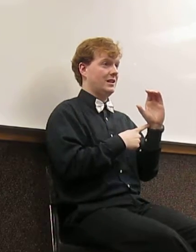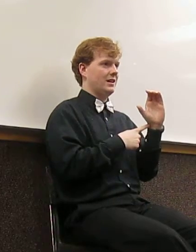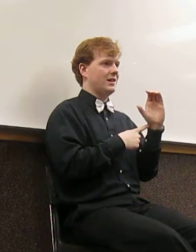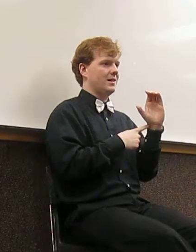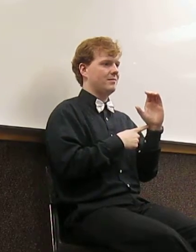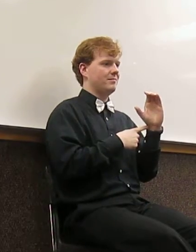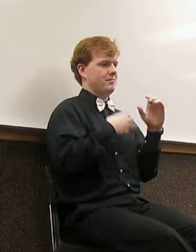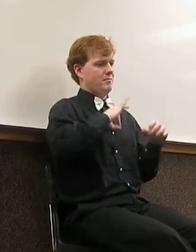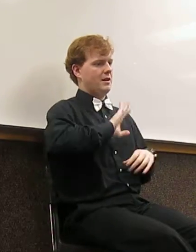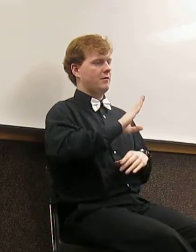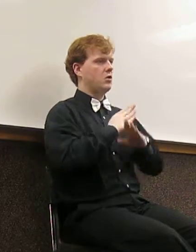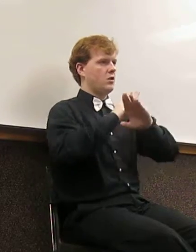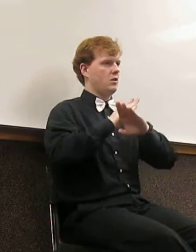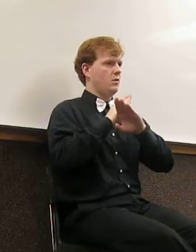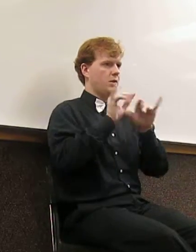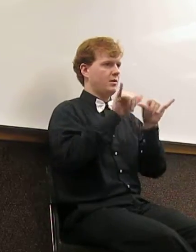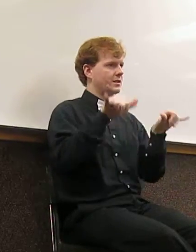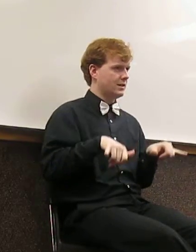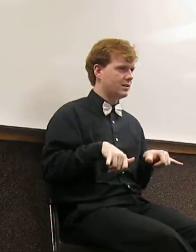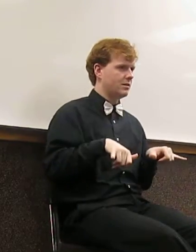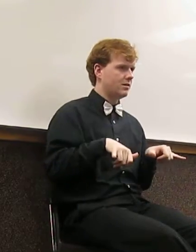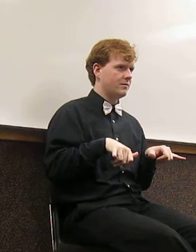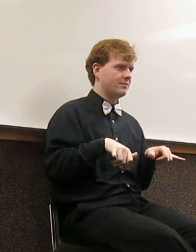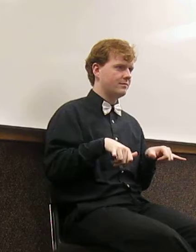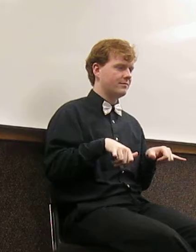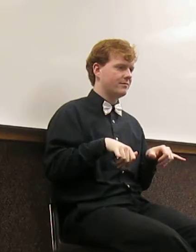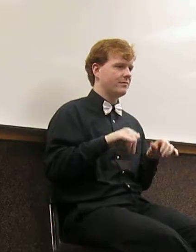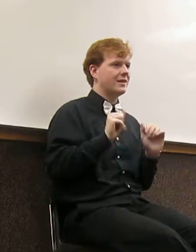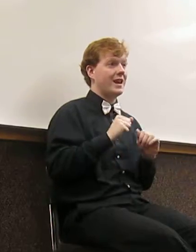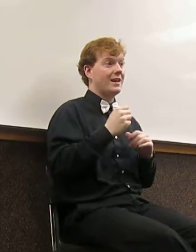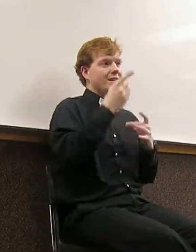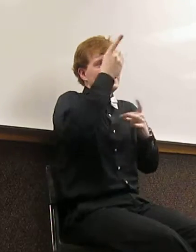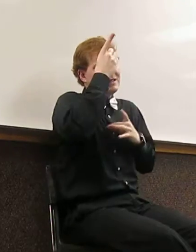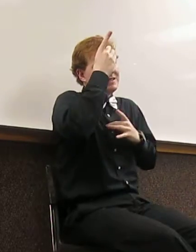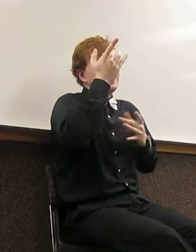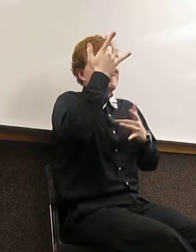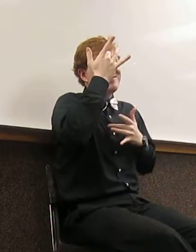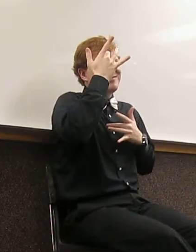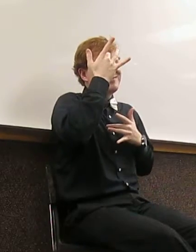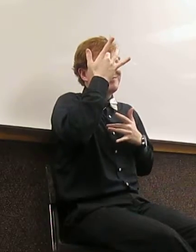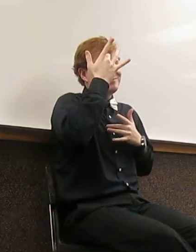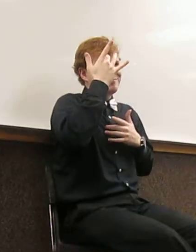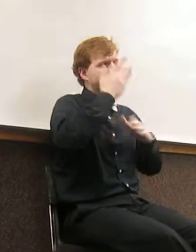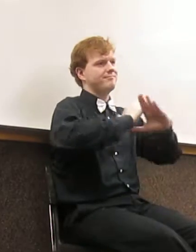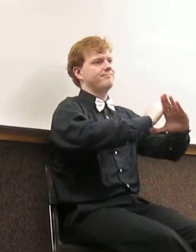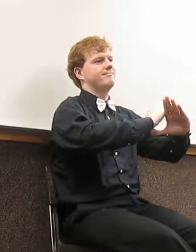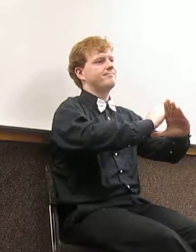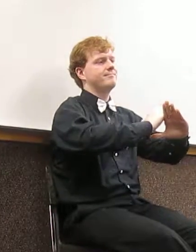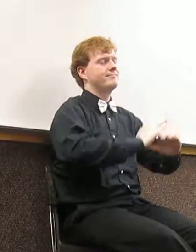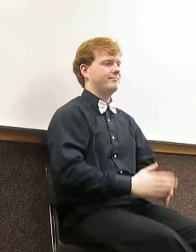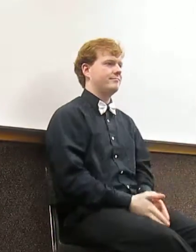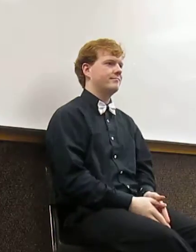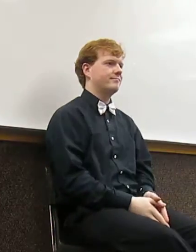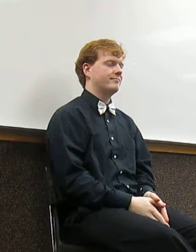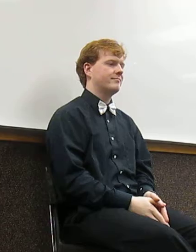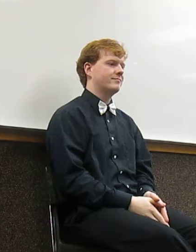immune system do? Fight. Yeah, it helps fight diseases and sickness. Even like as a preventative thing,